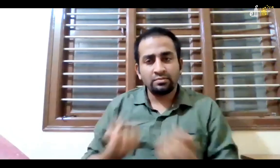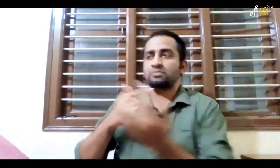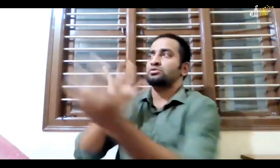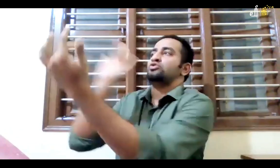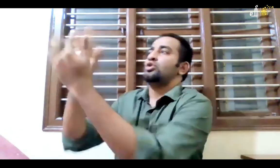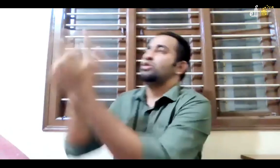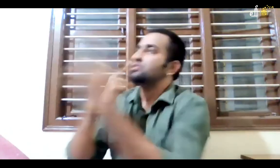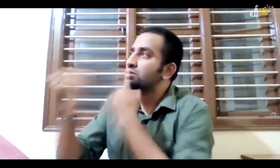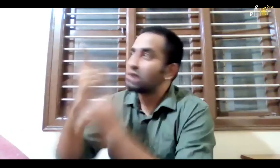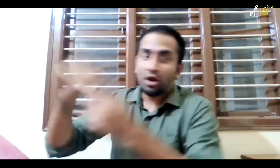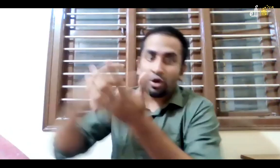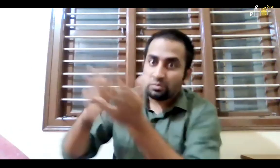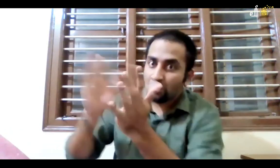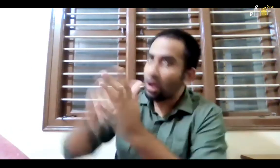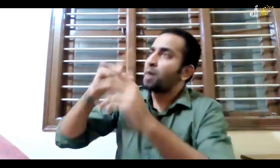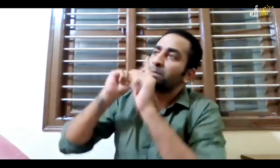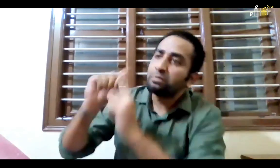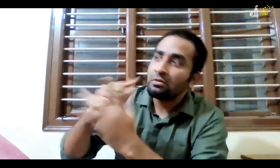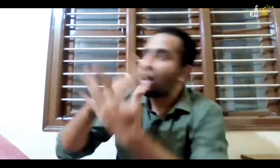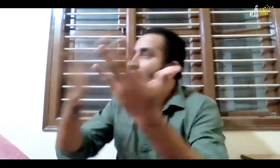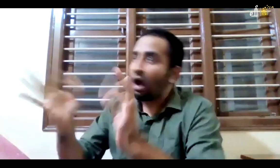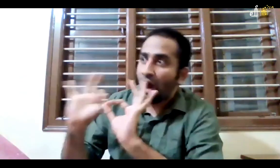will reach out to them ourselves, and,